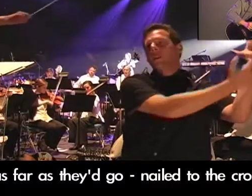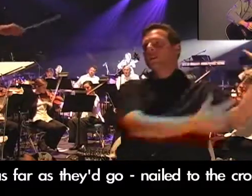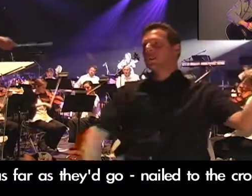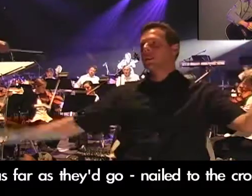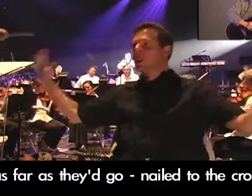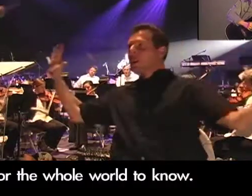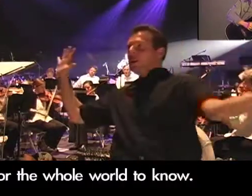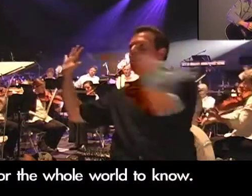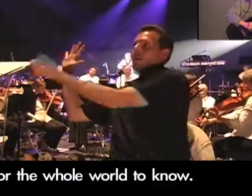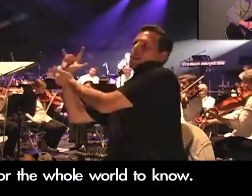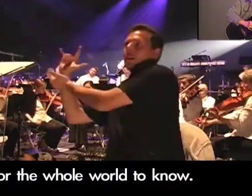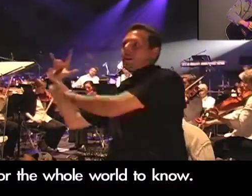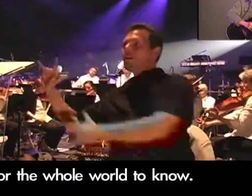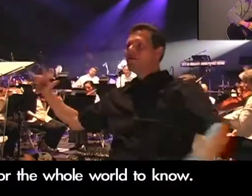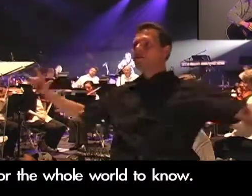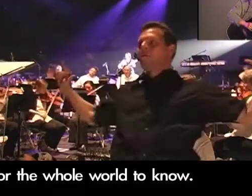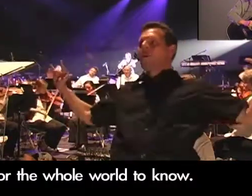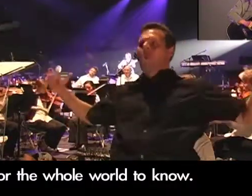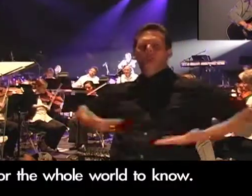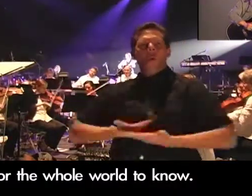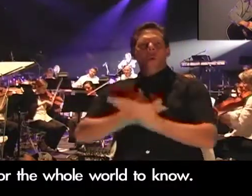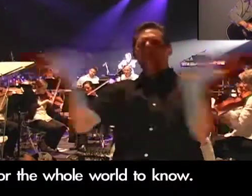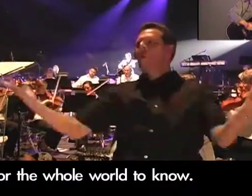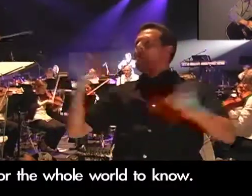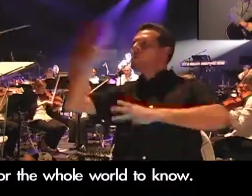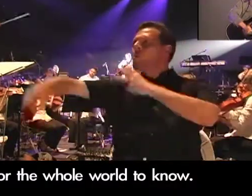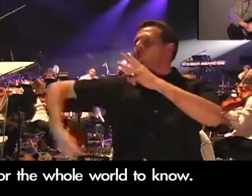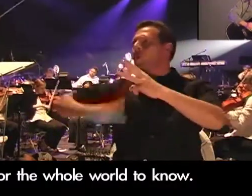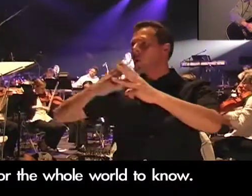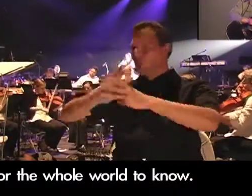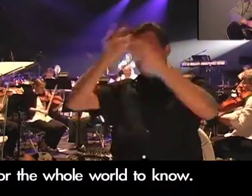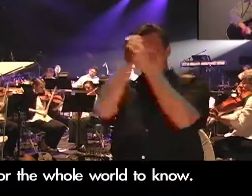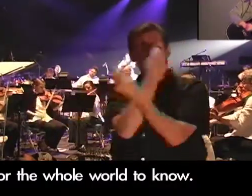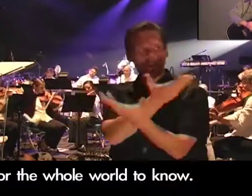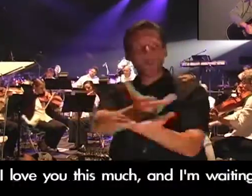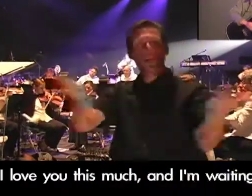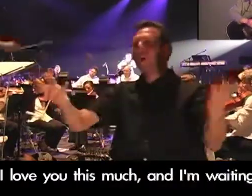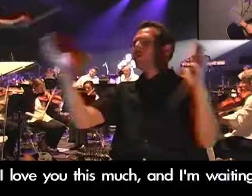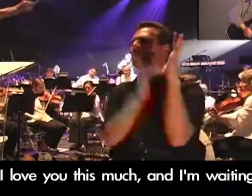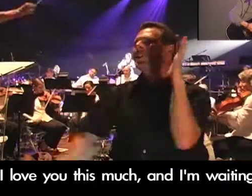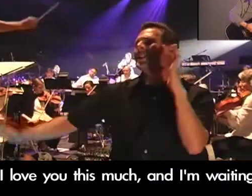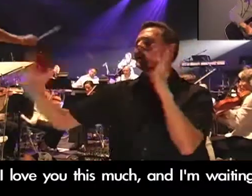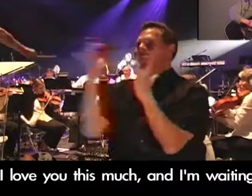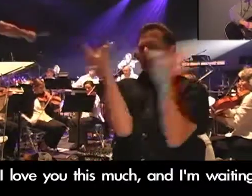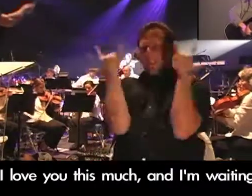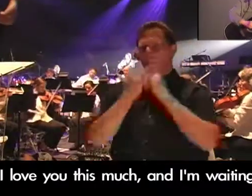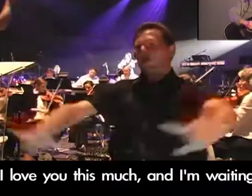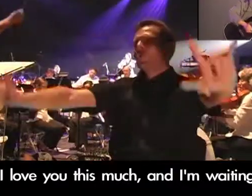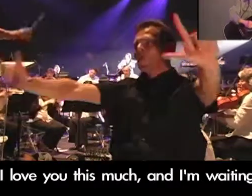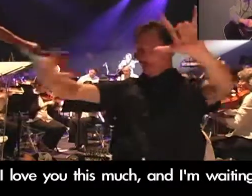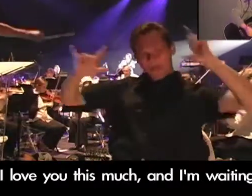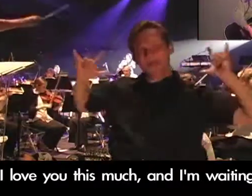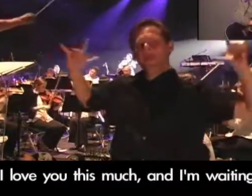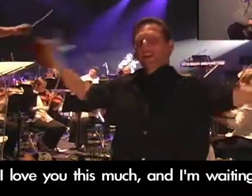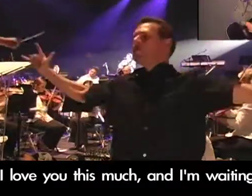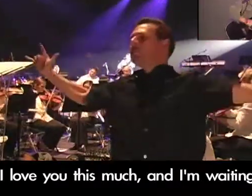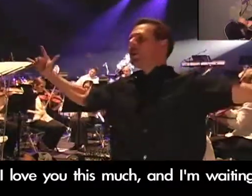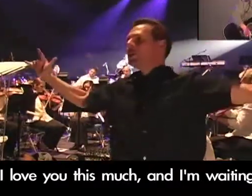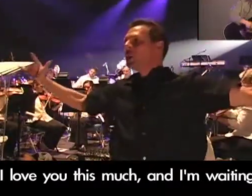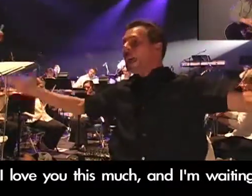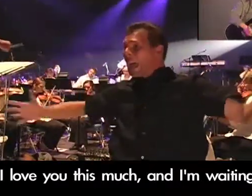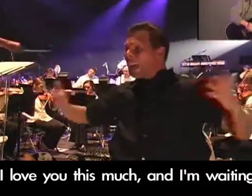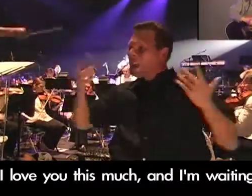cross for the whole world to know. I love you this much.